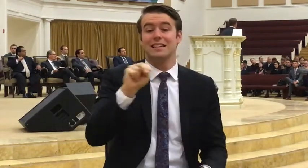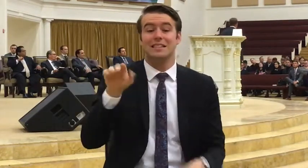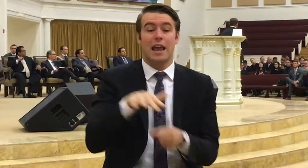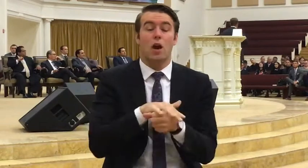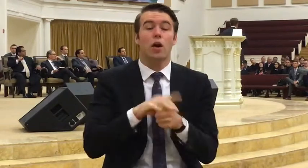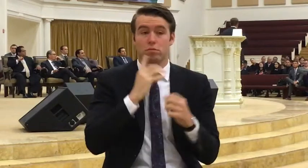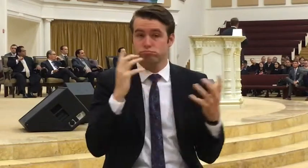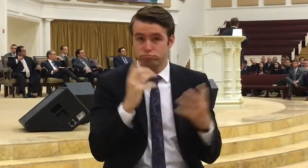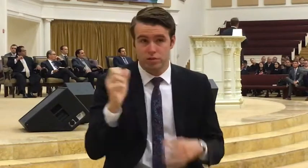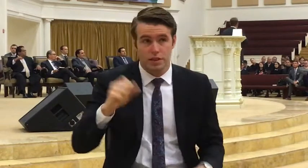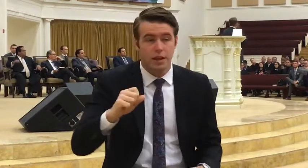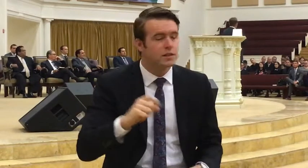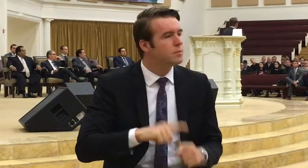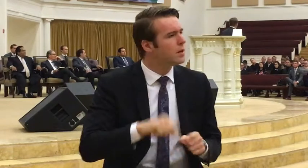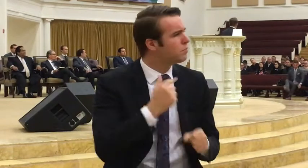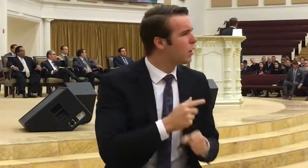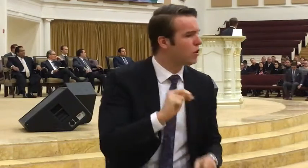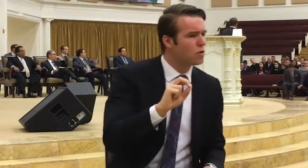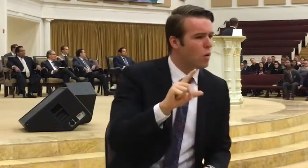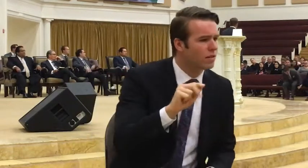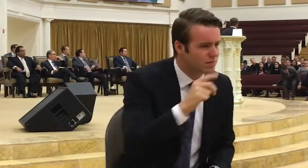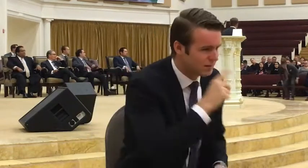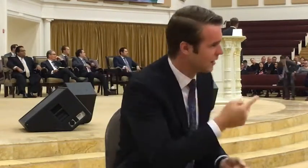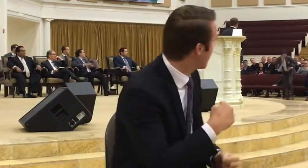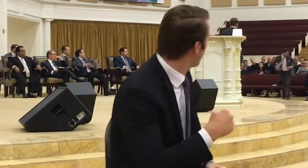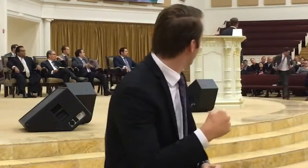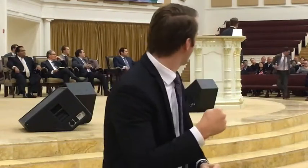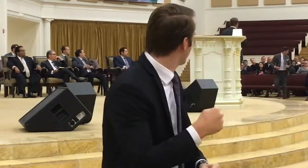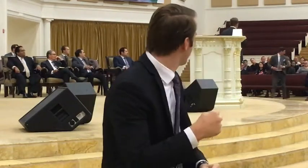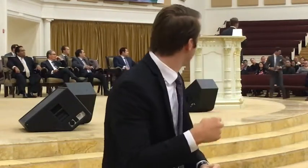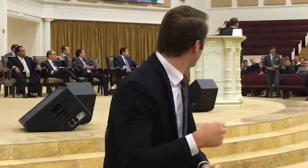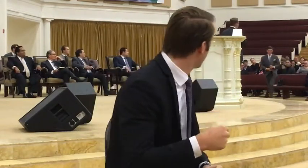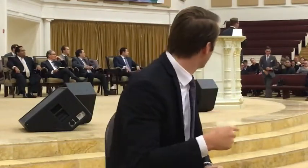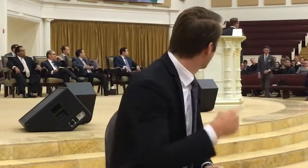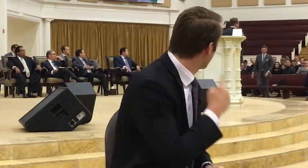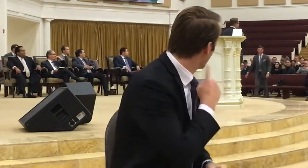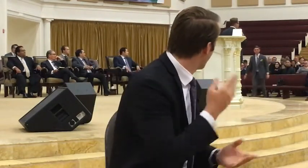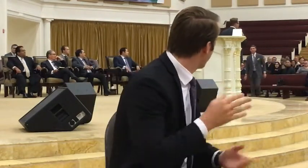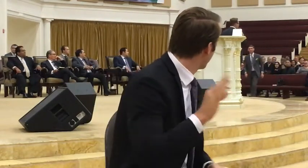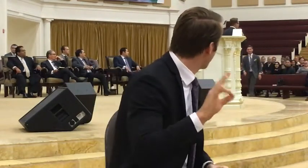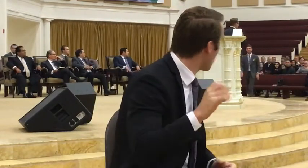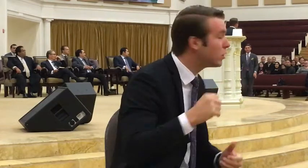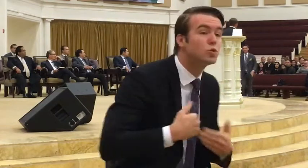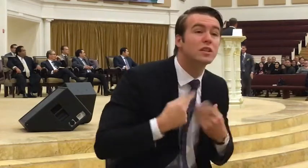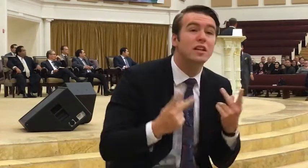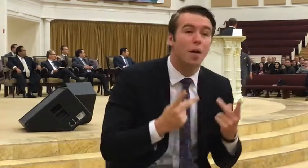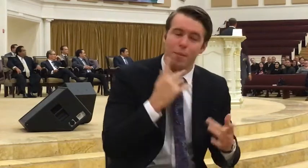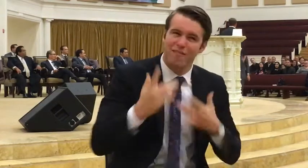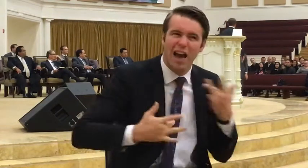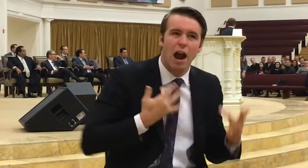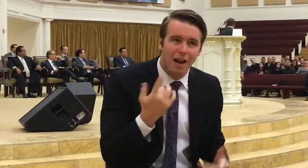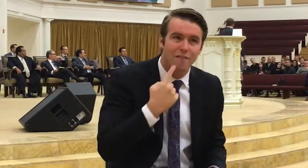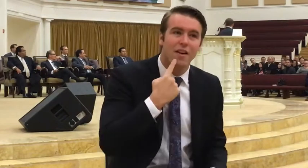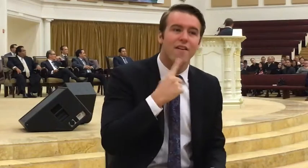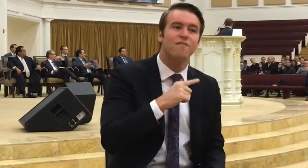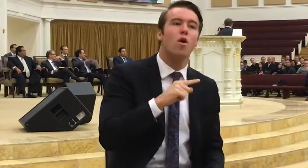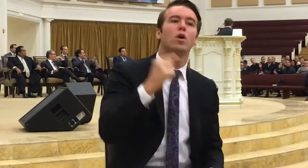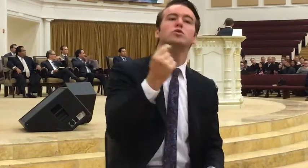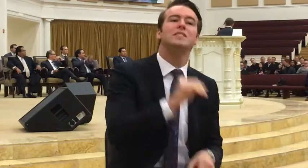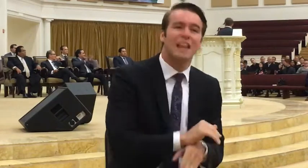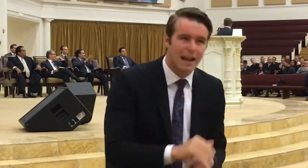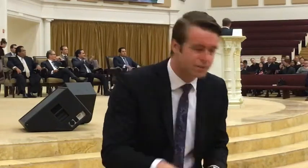area. Brother Nolan, come up here. We want you to testify right now. He's going to be here preaching. I want all of you young people fired up for